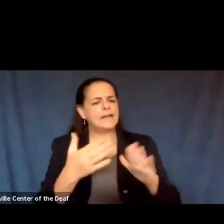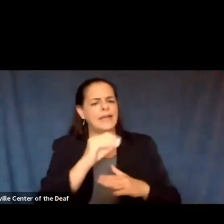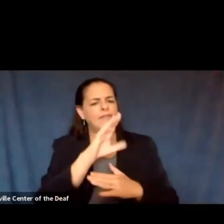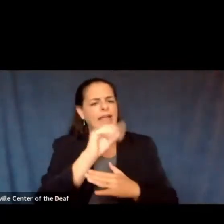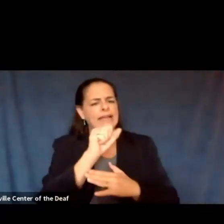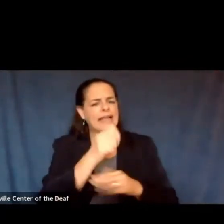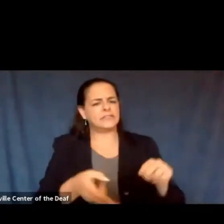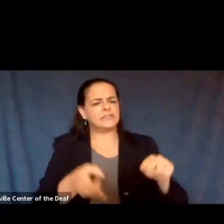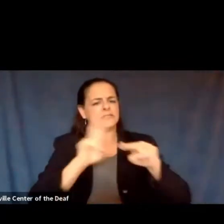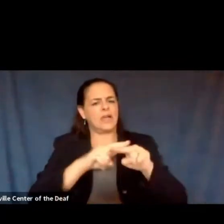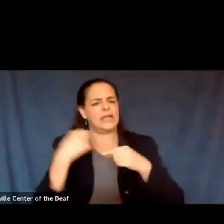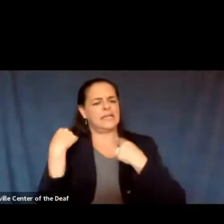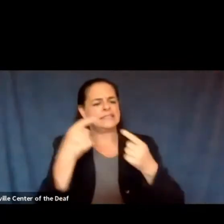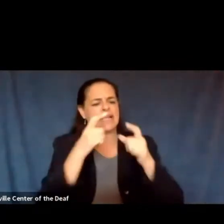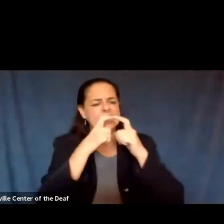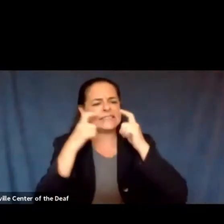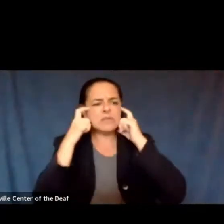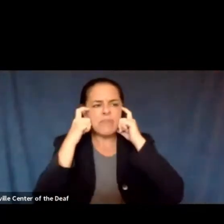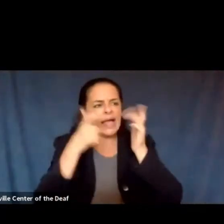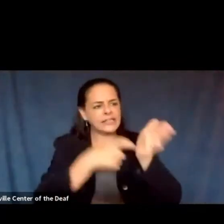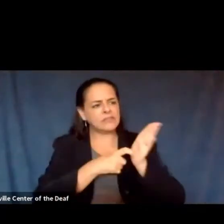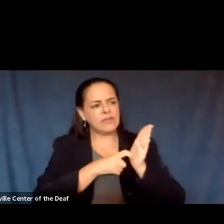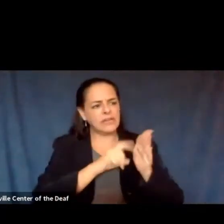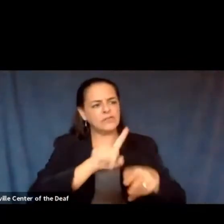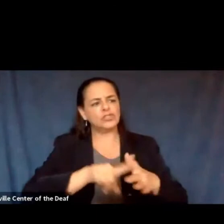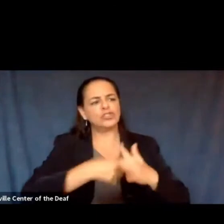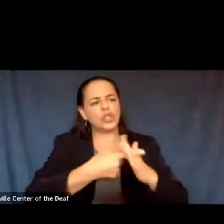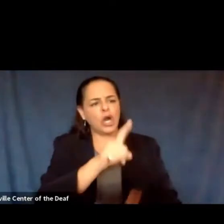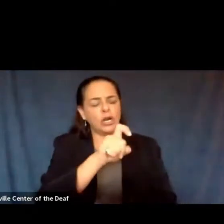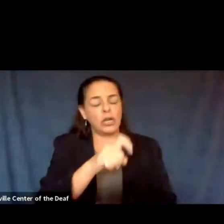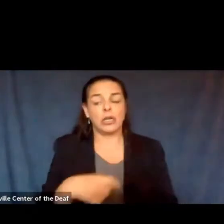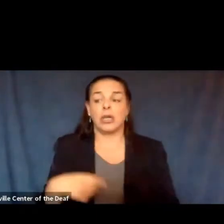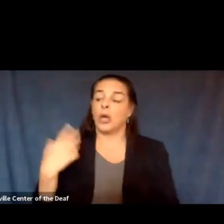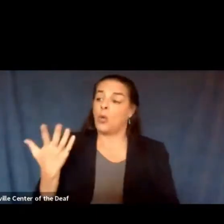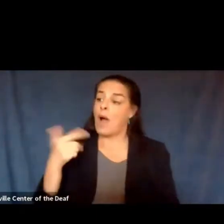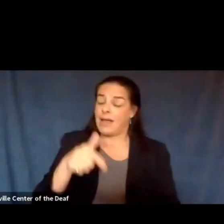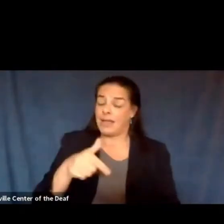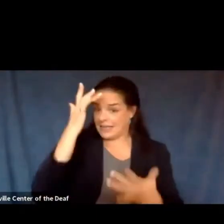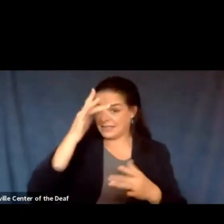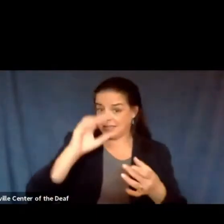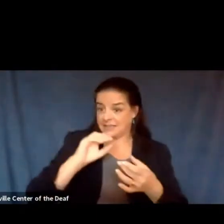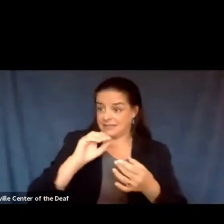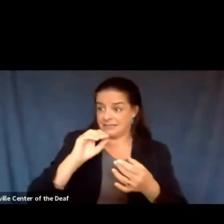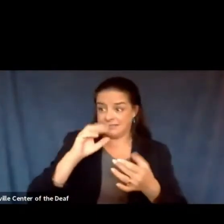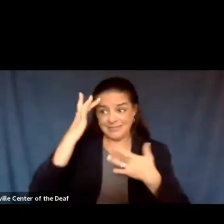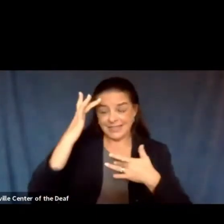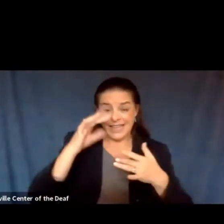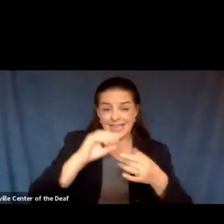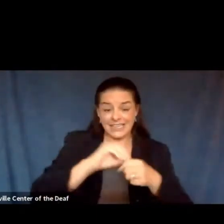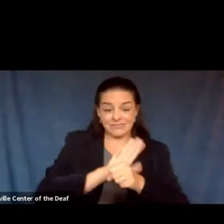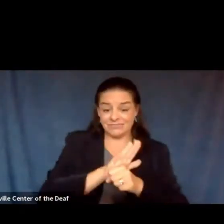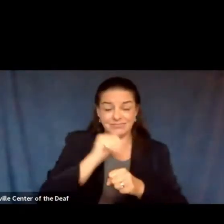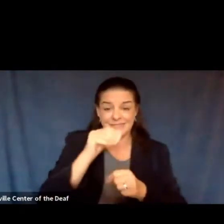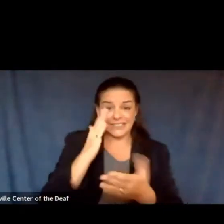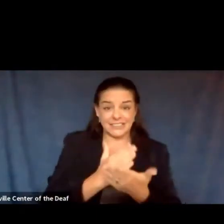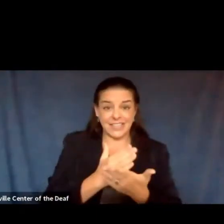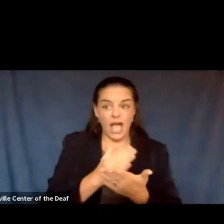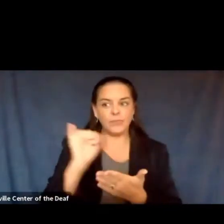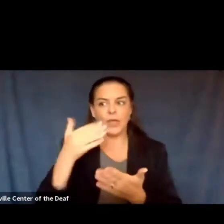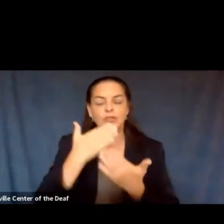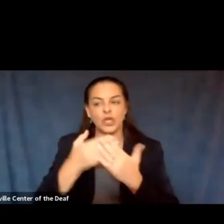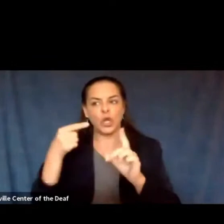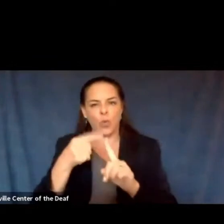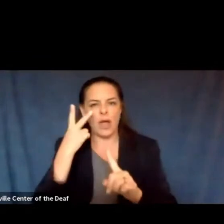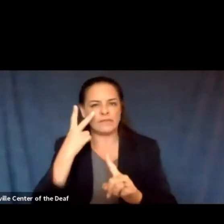mask mandate went into effect? Well, this disease doesn't stop. And so I think that's a good point. I've seen a lot of questions about